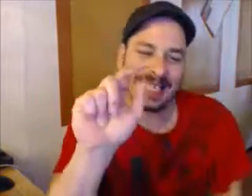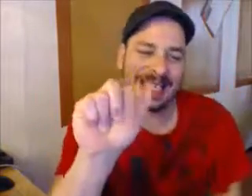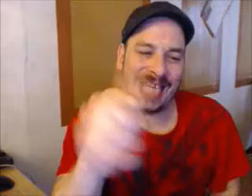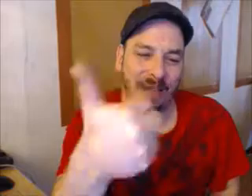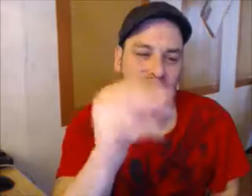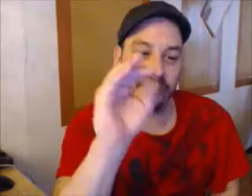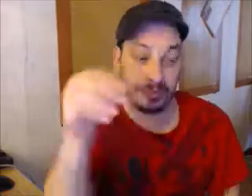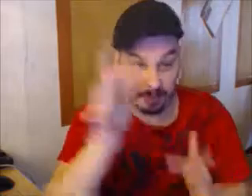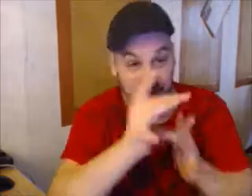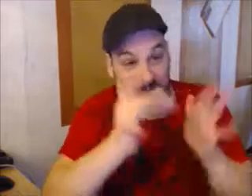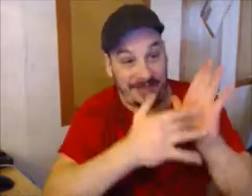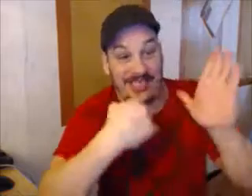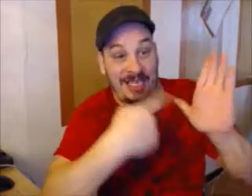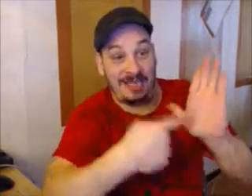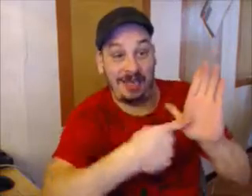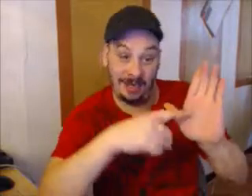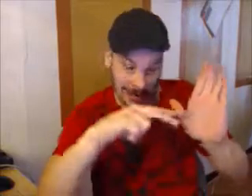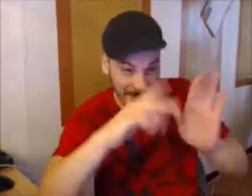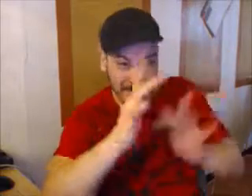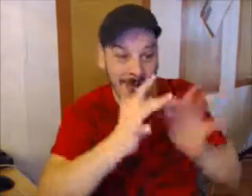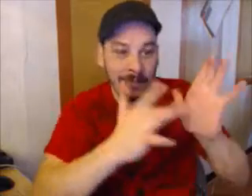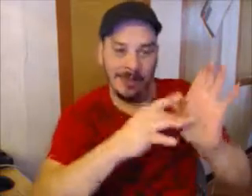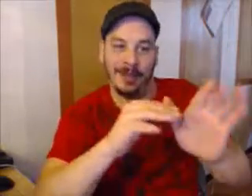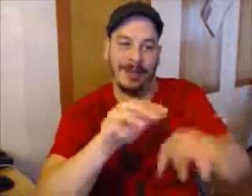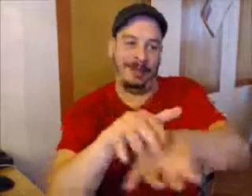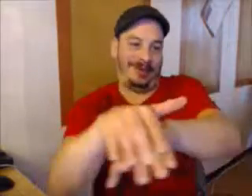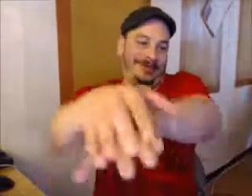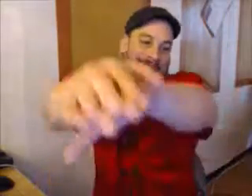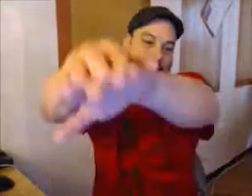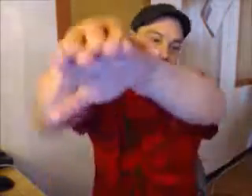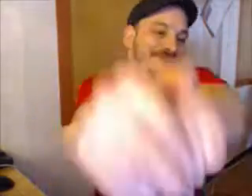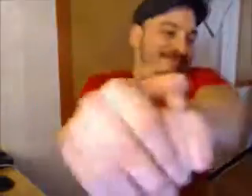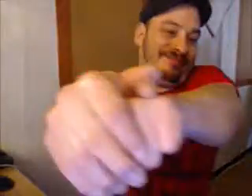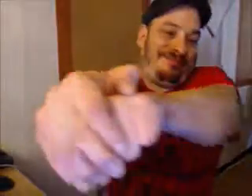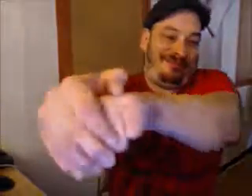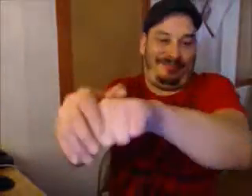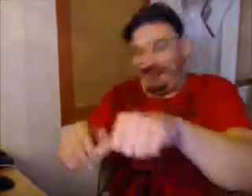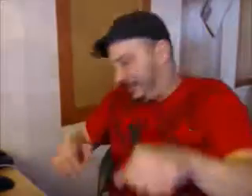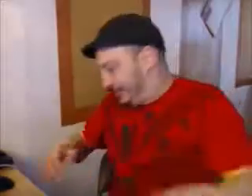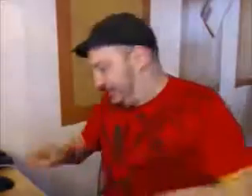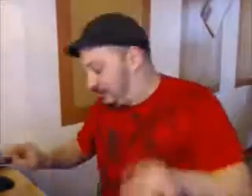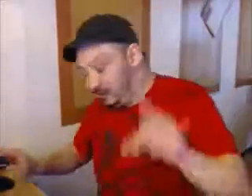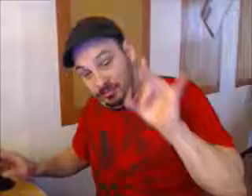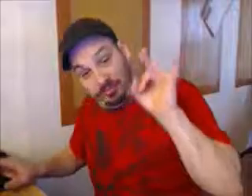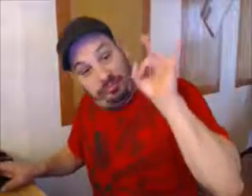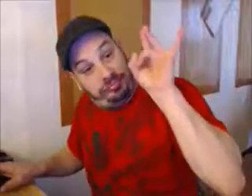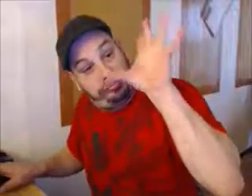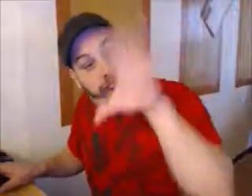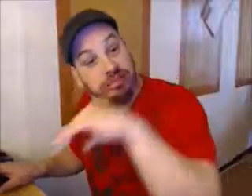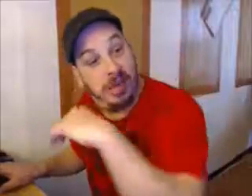free. Free is good. Last one, my Meineke. Thank you.